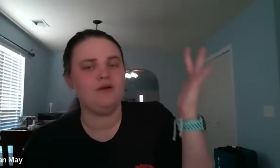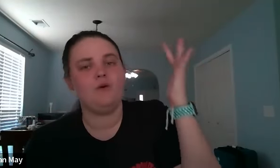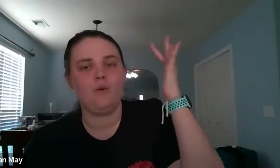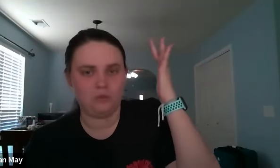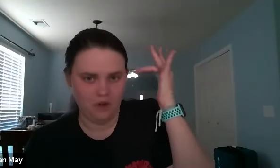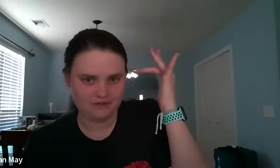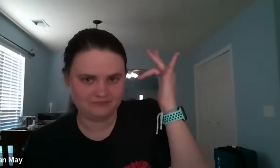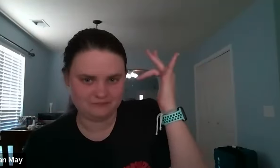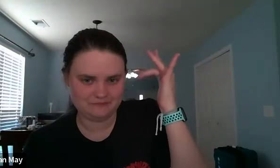or why.